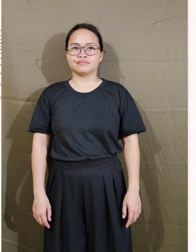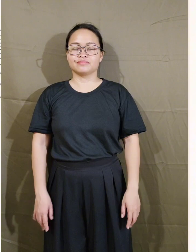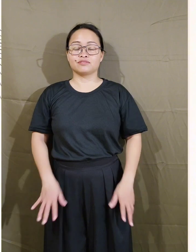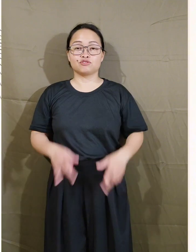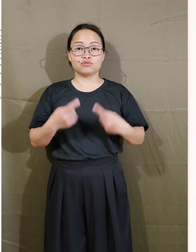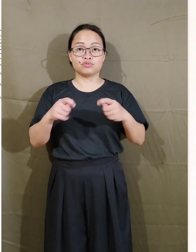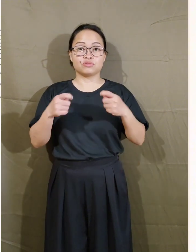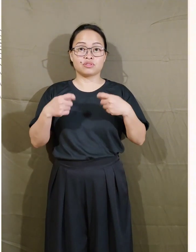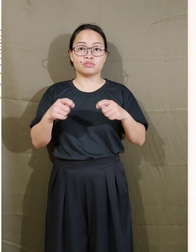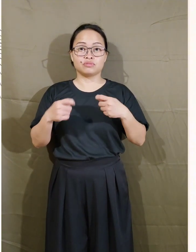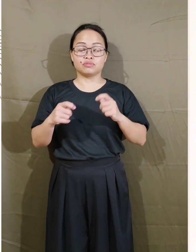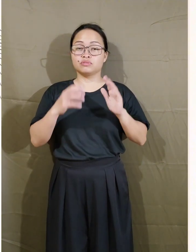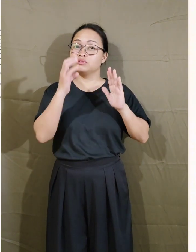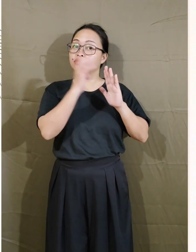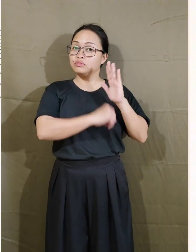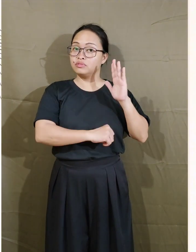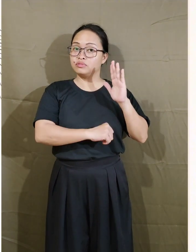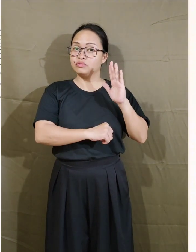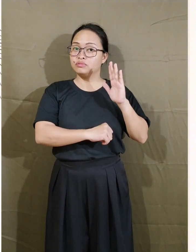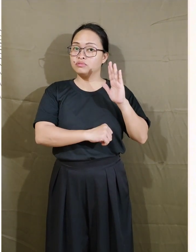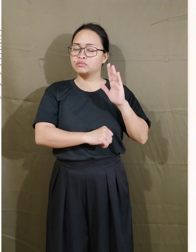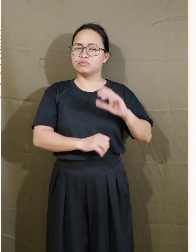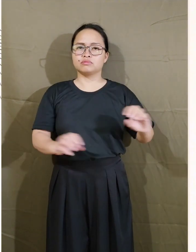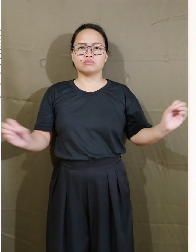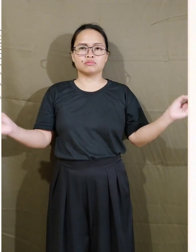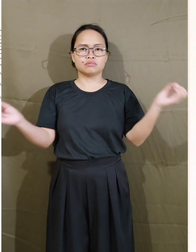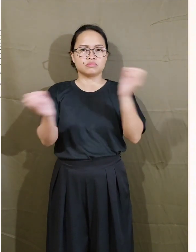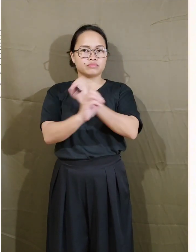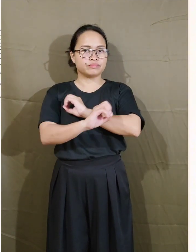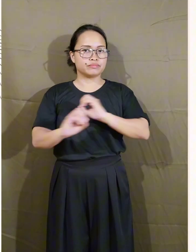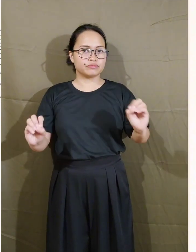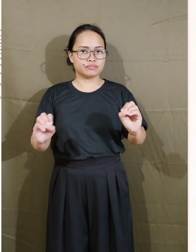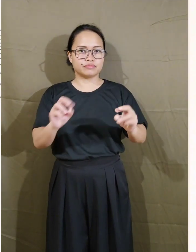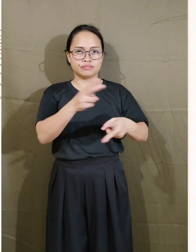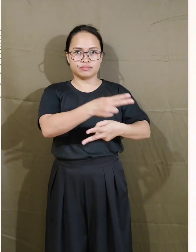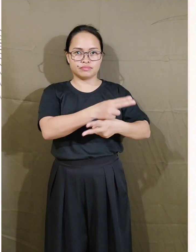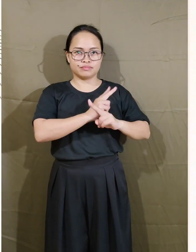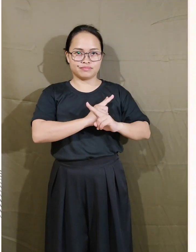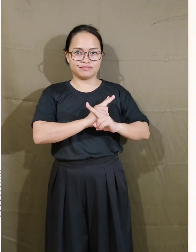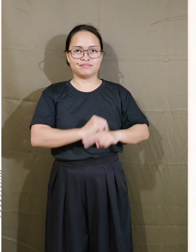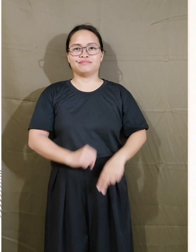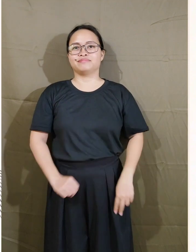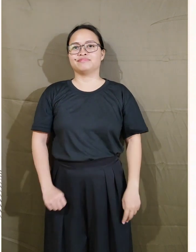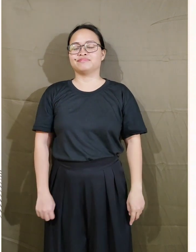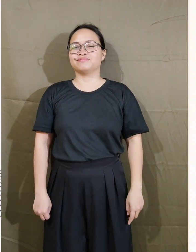Now let's try subtracting without borrowing.